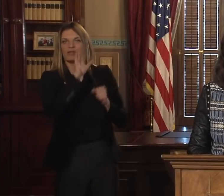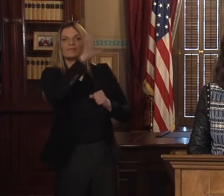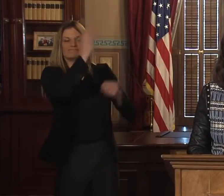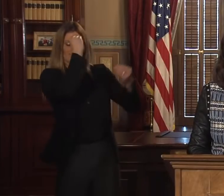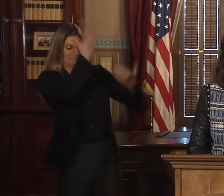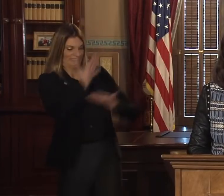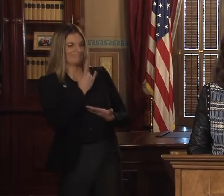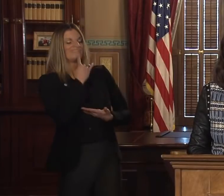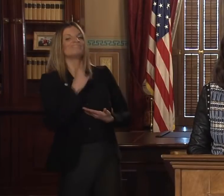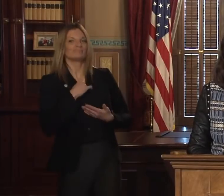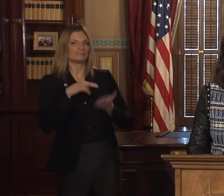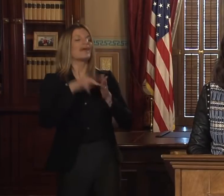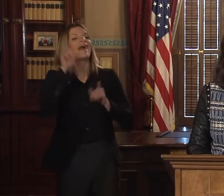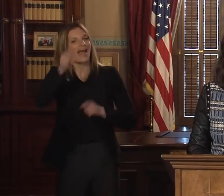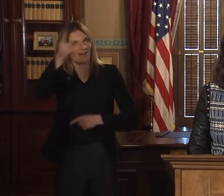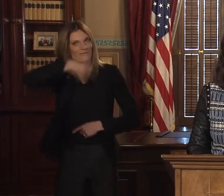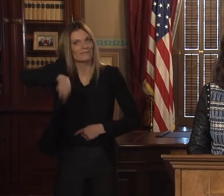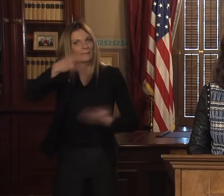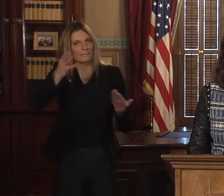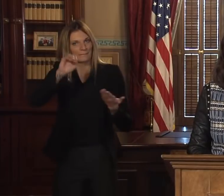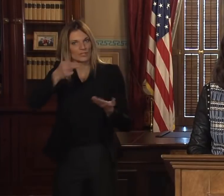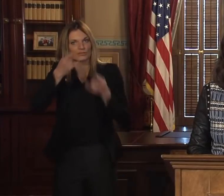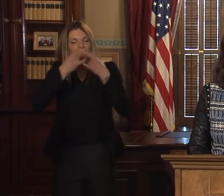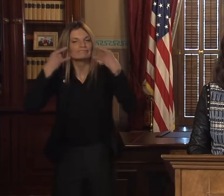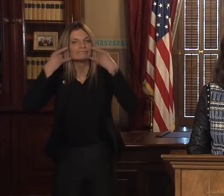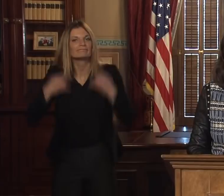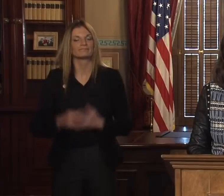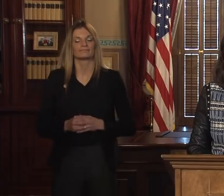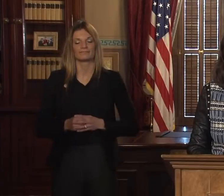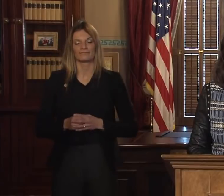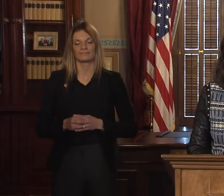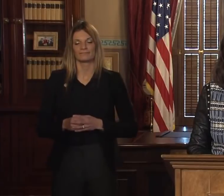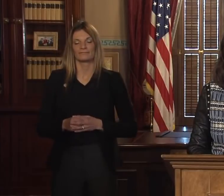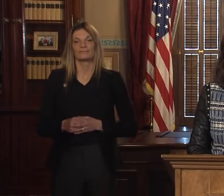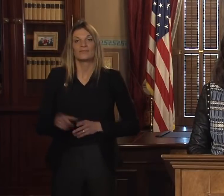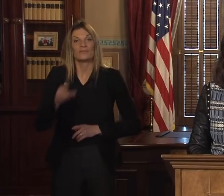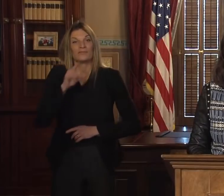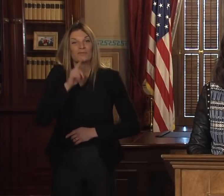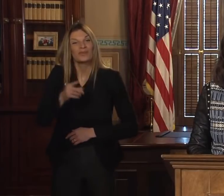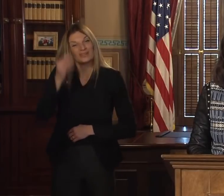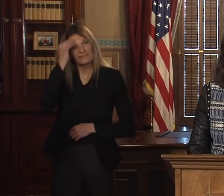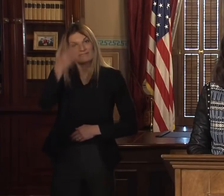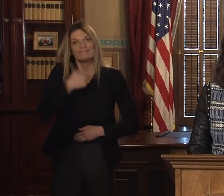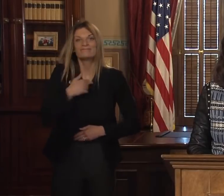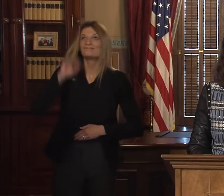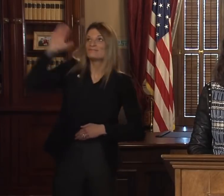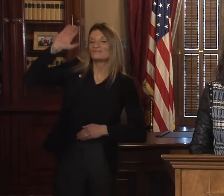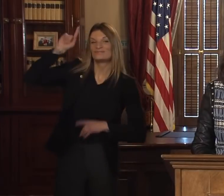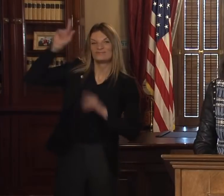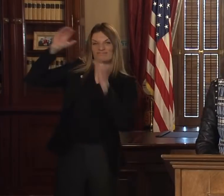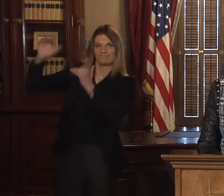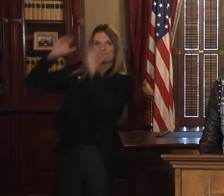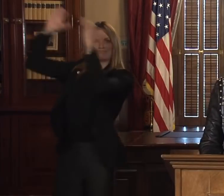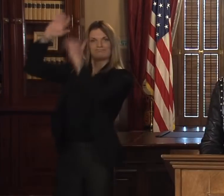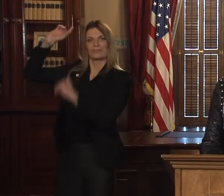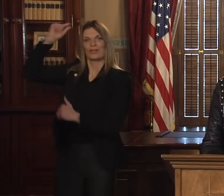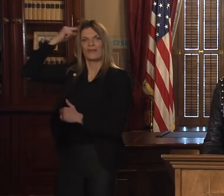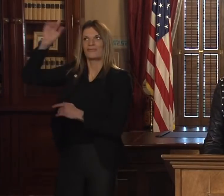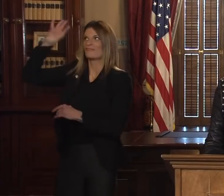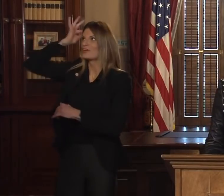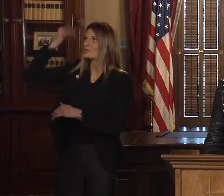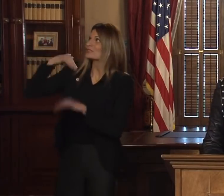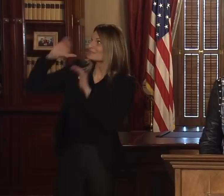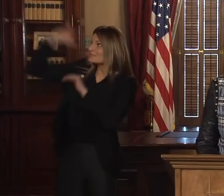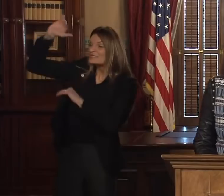critical to saving lives, deserves the legislature's stamp of approval. It will send a resounding message that every one of